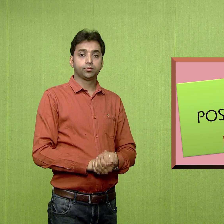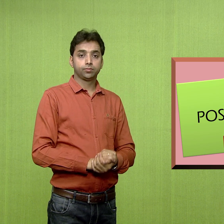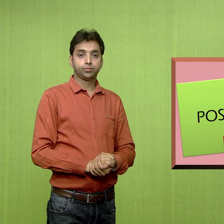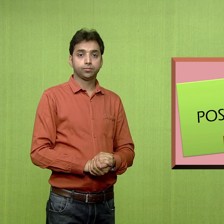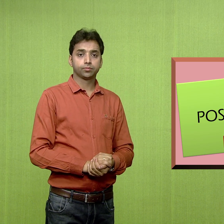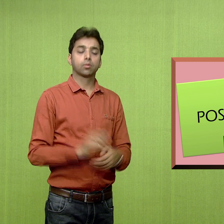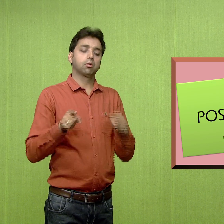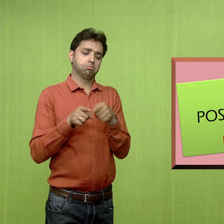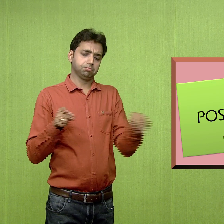During this period,